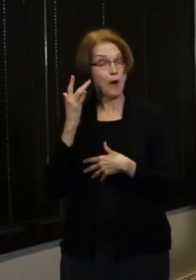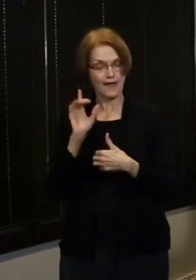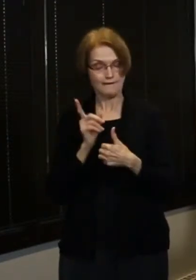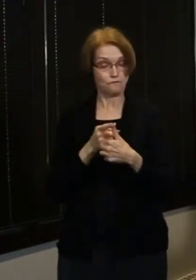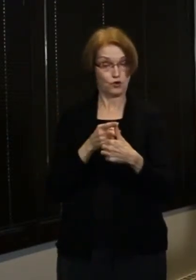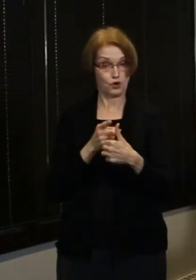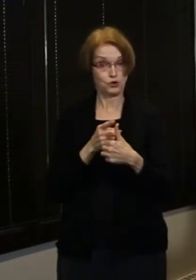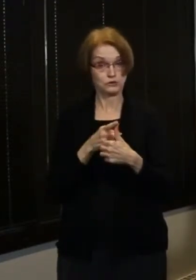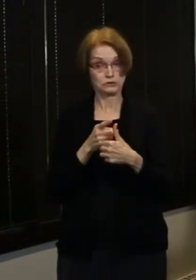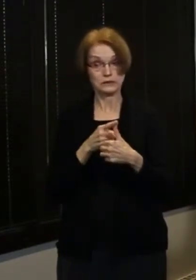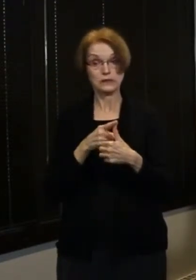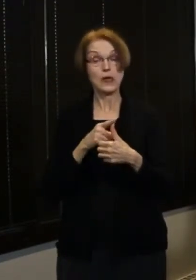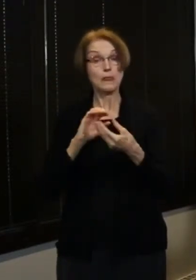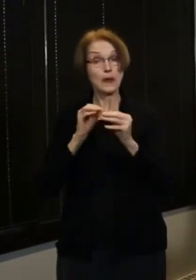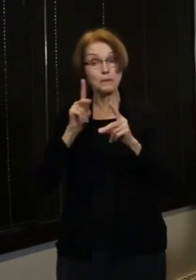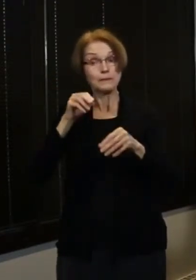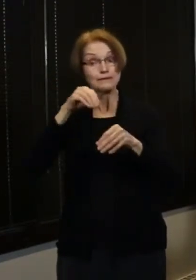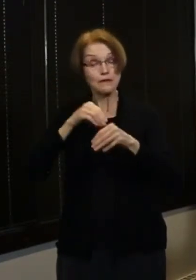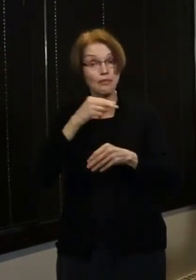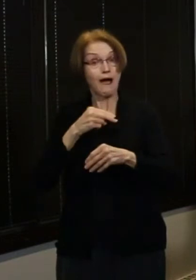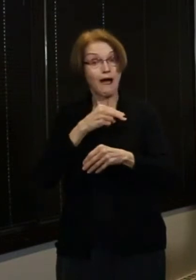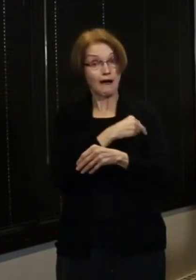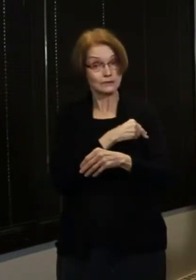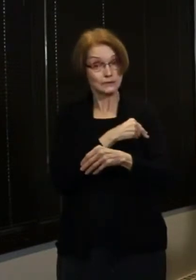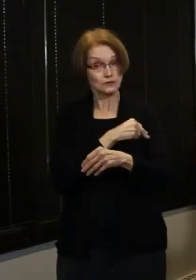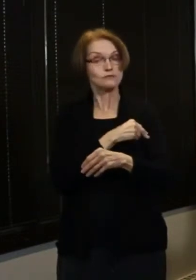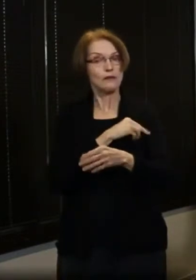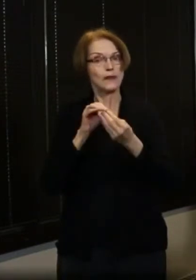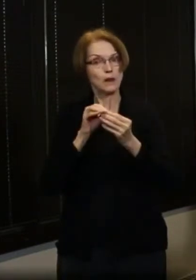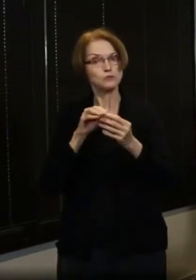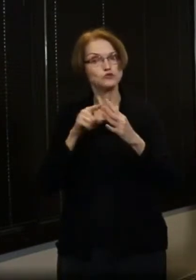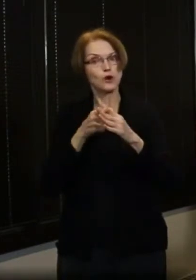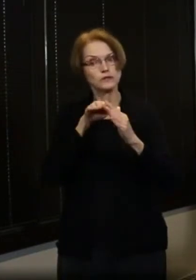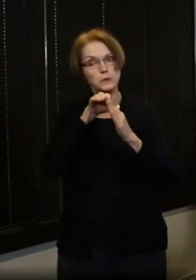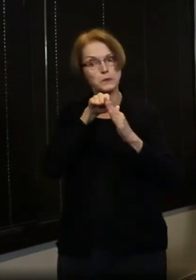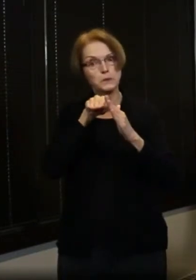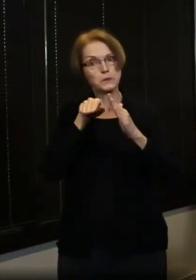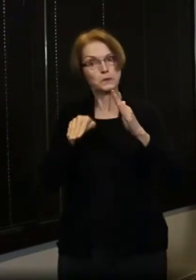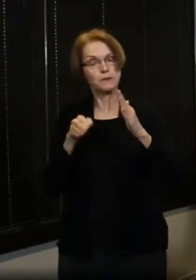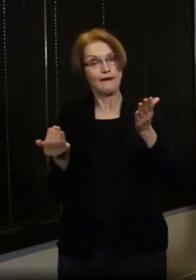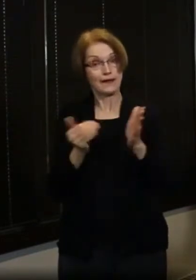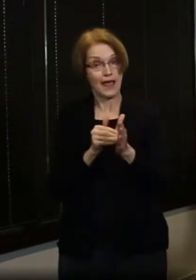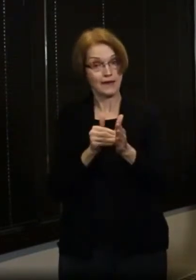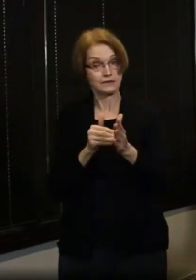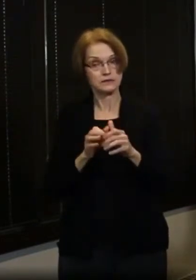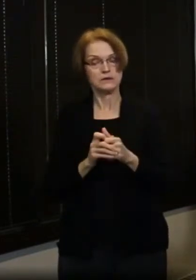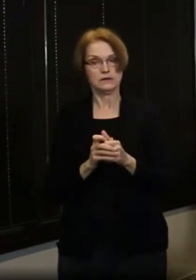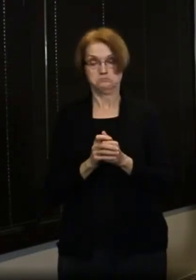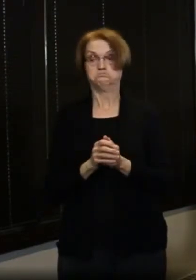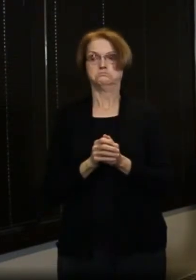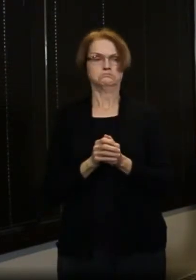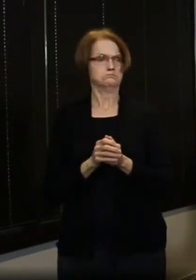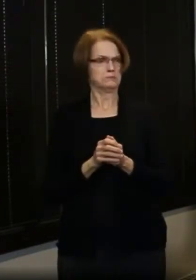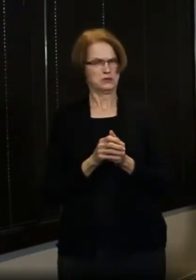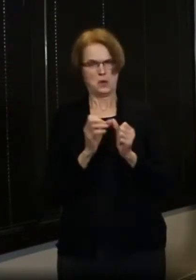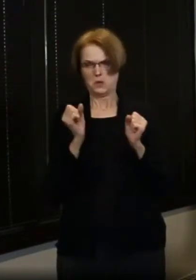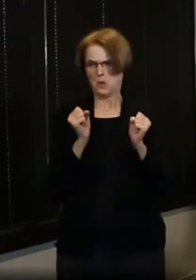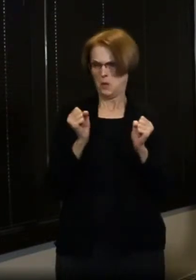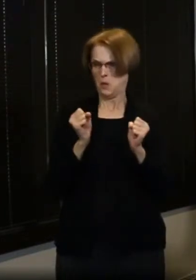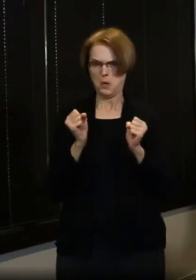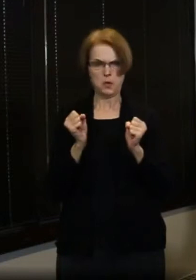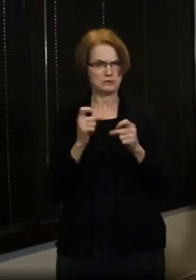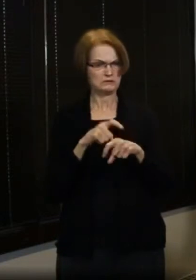in our systems is starting to trend down again. The fact that this is happening in the winter, when